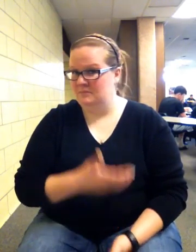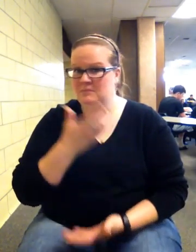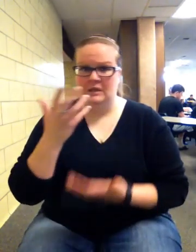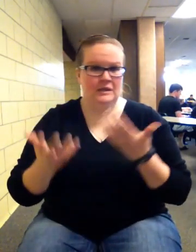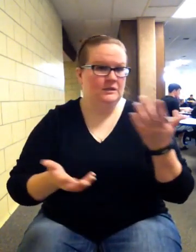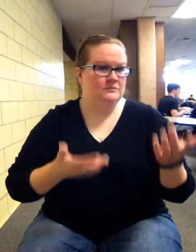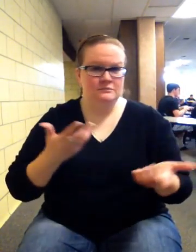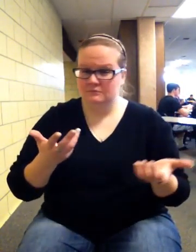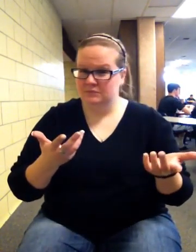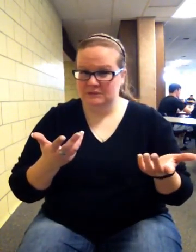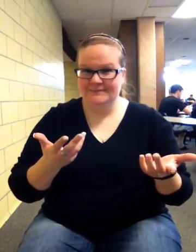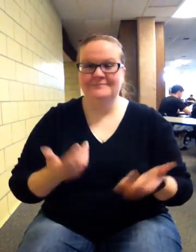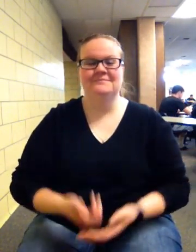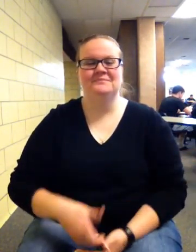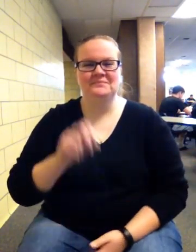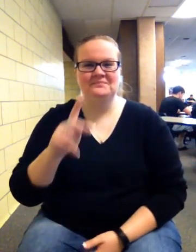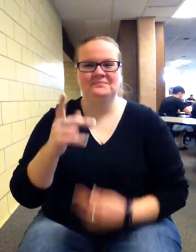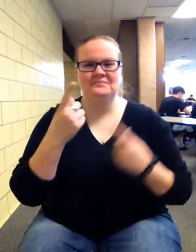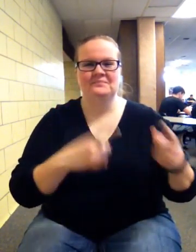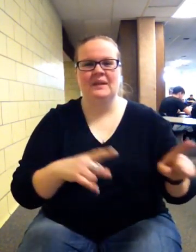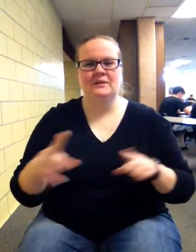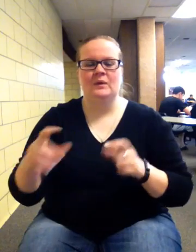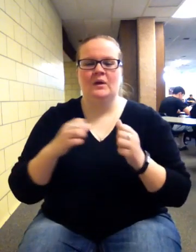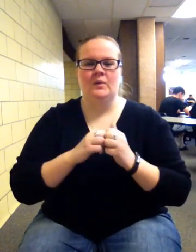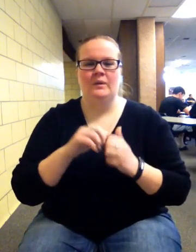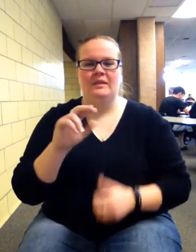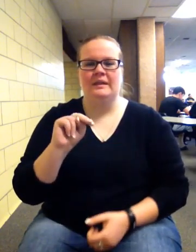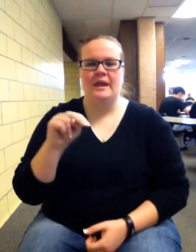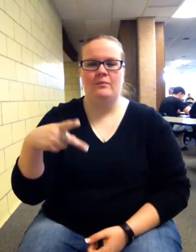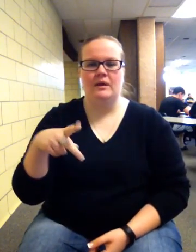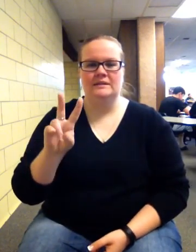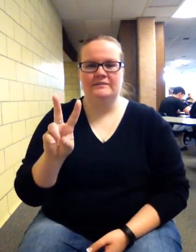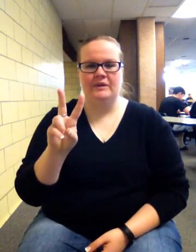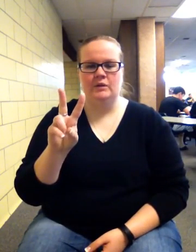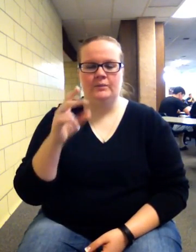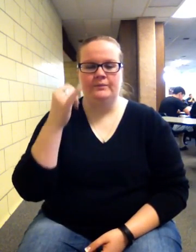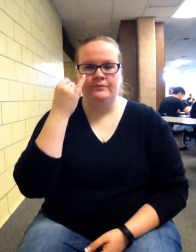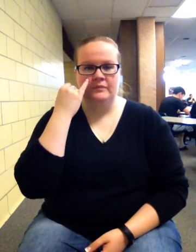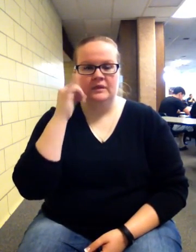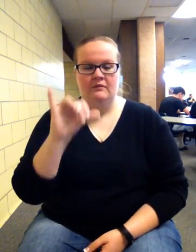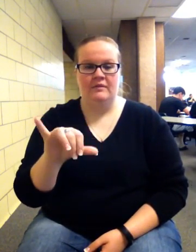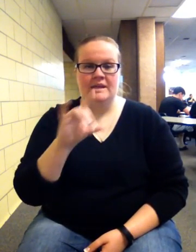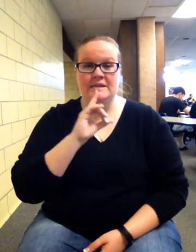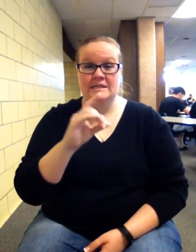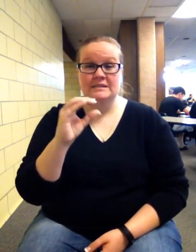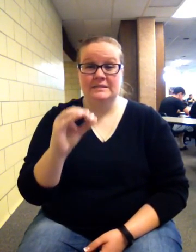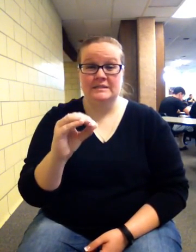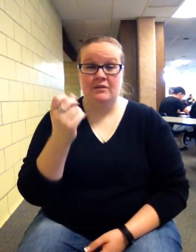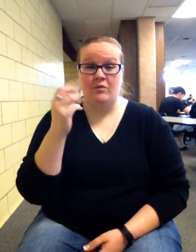So here's what's going to go on with net present value. As long as your net present value is zero or greater,